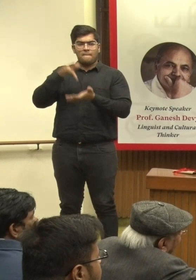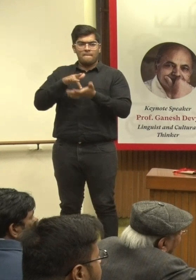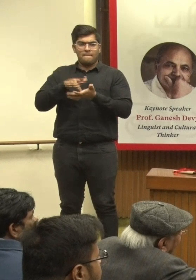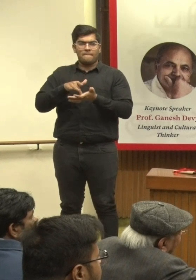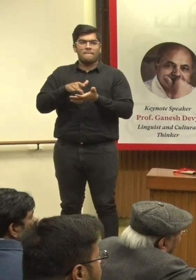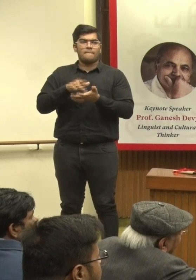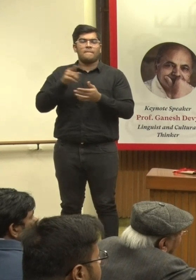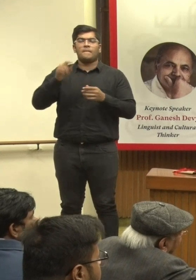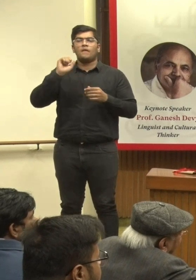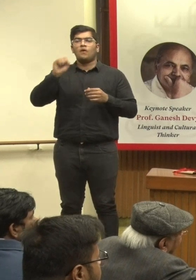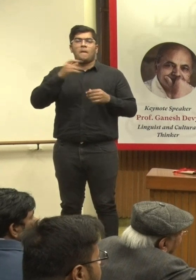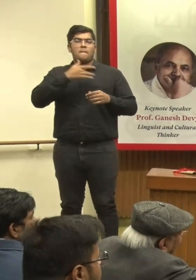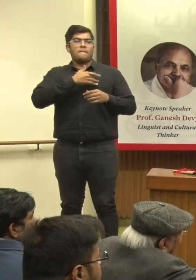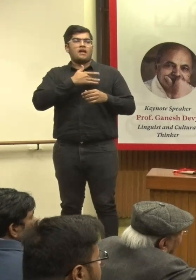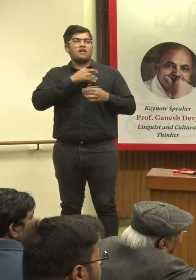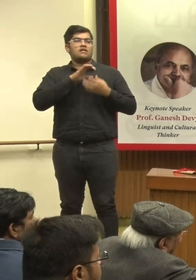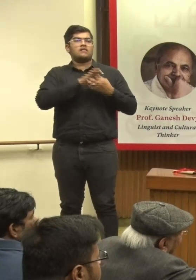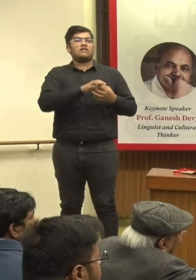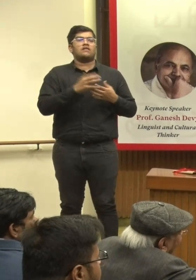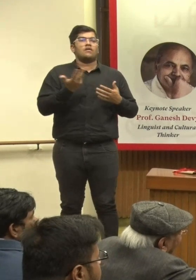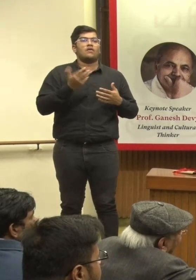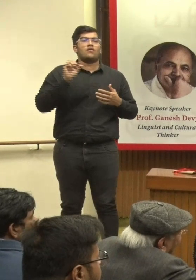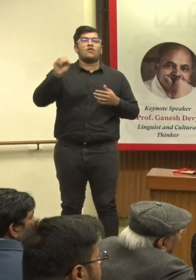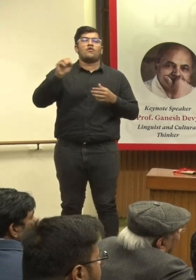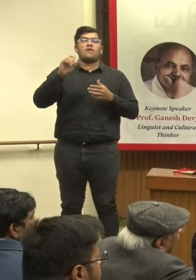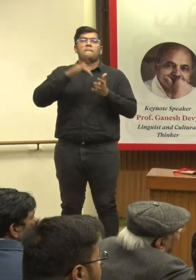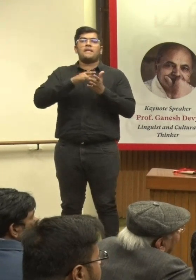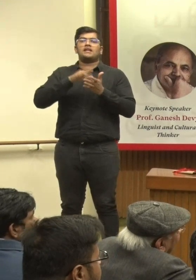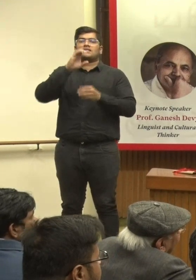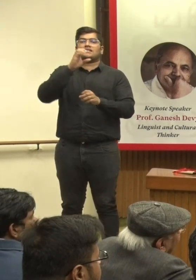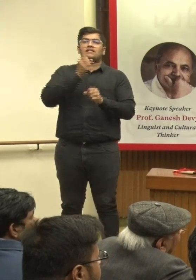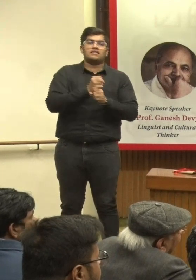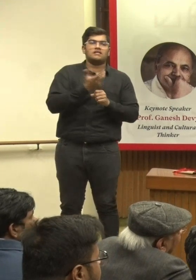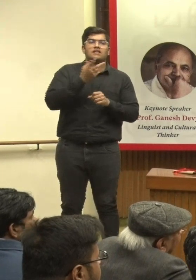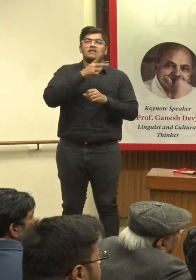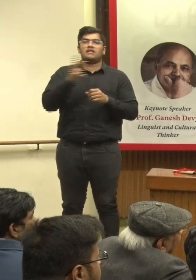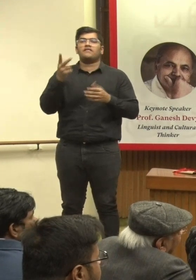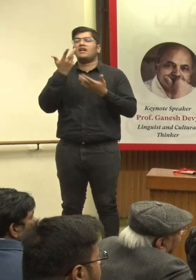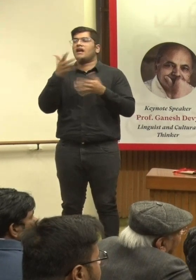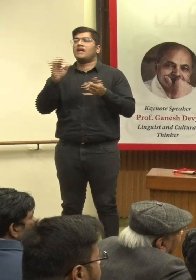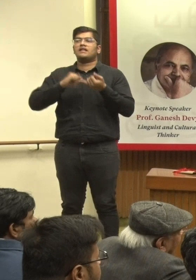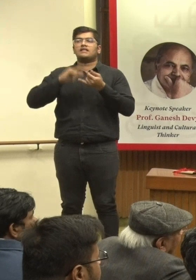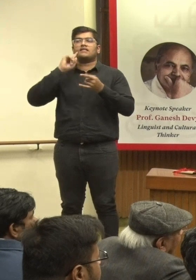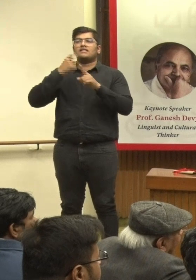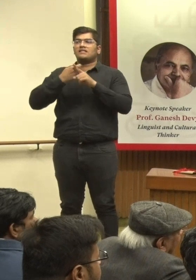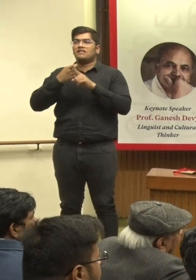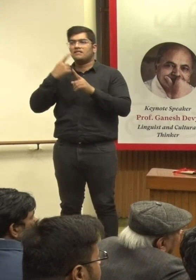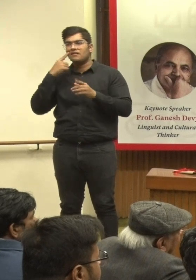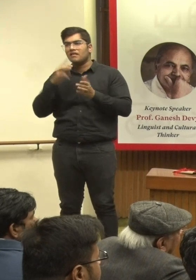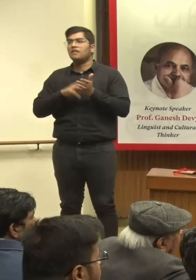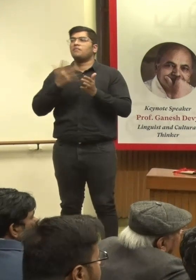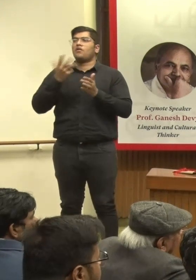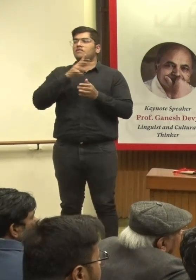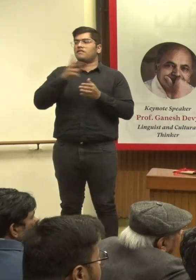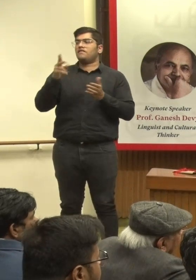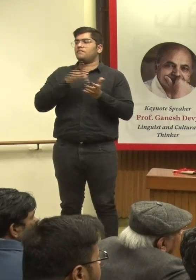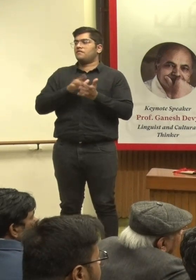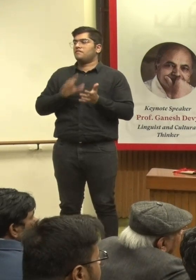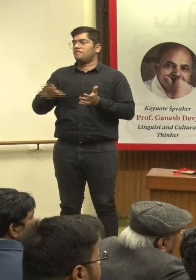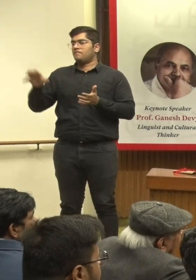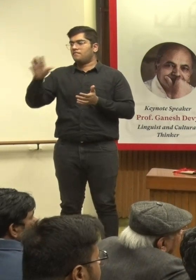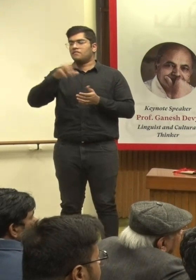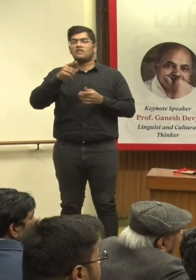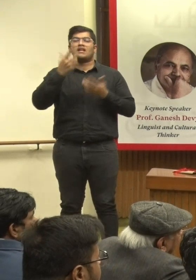middle of their hearts is their Jharkhand or Chhattisgarh or Sikkim, or from wherever they came. You can ask